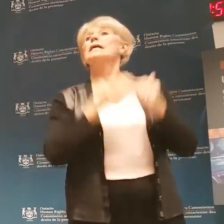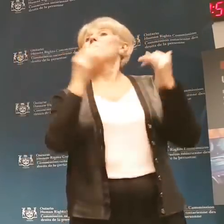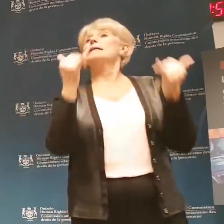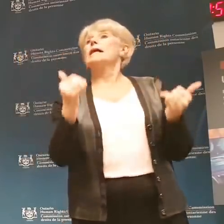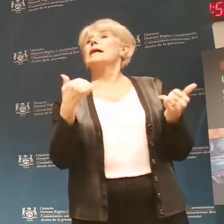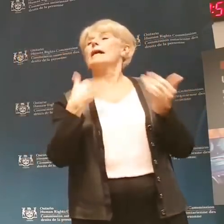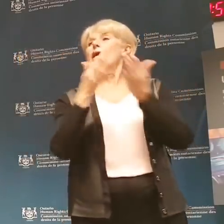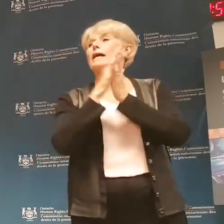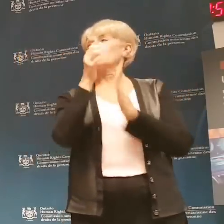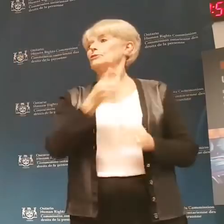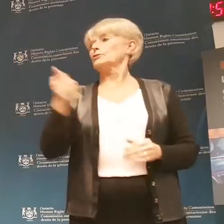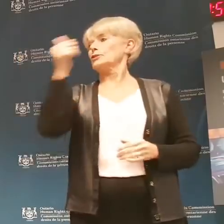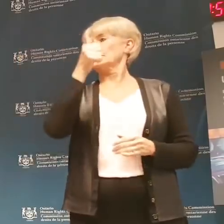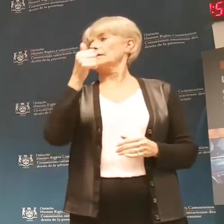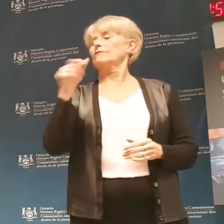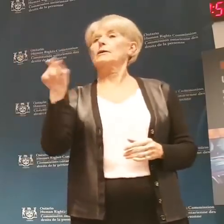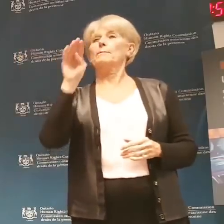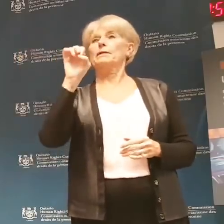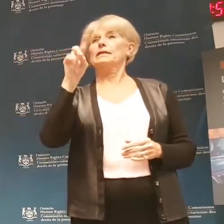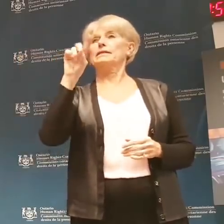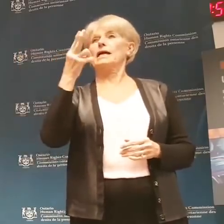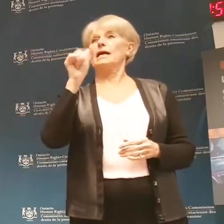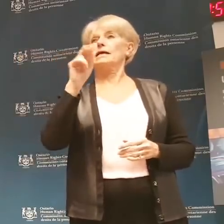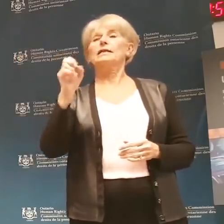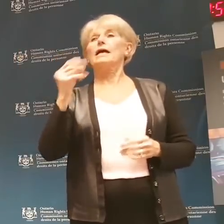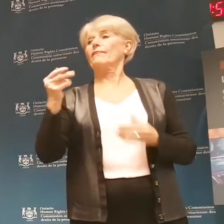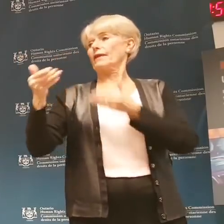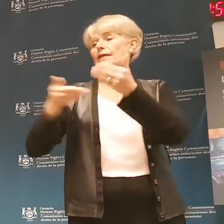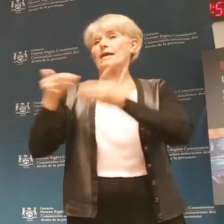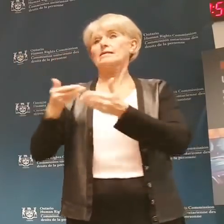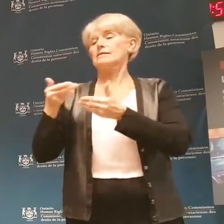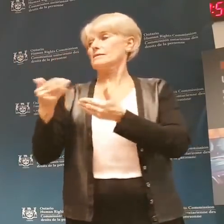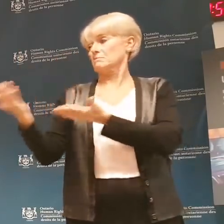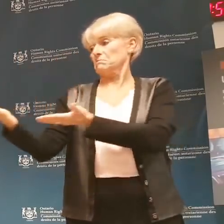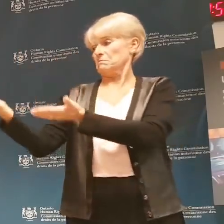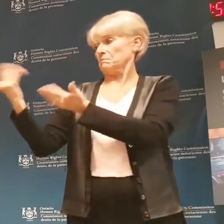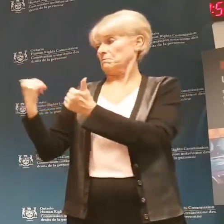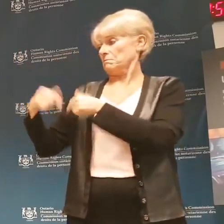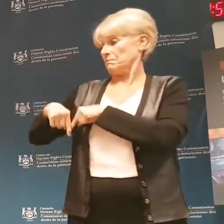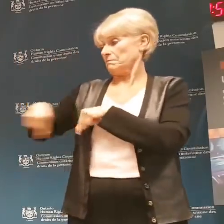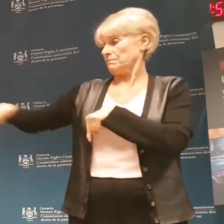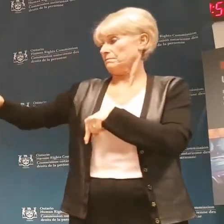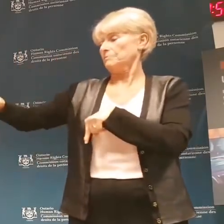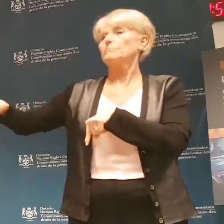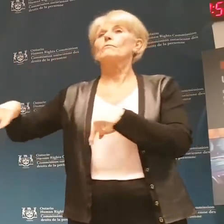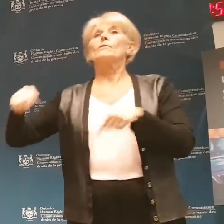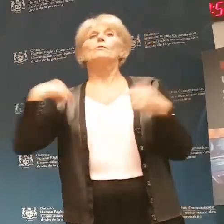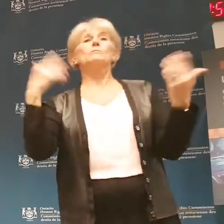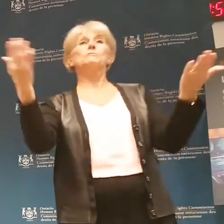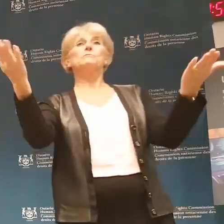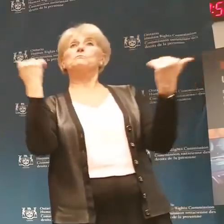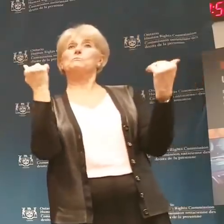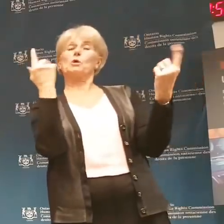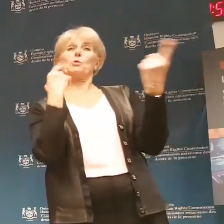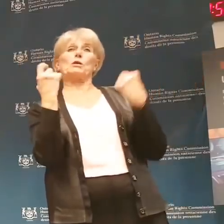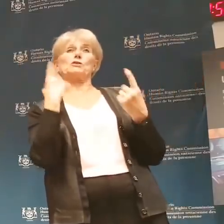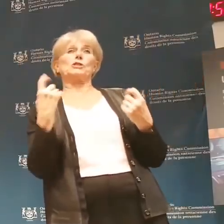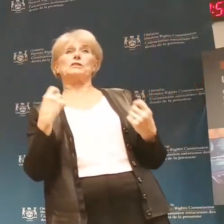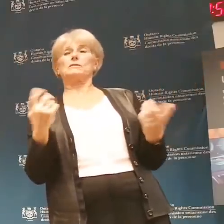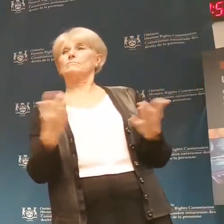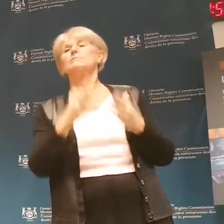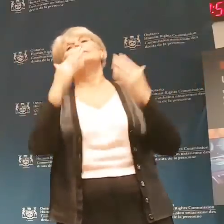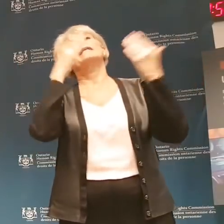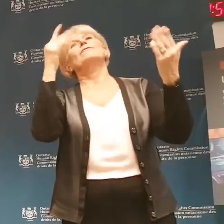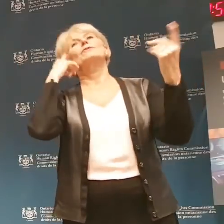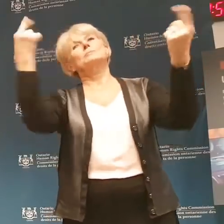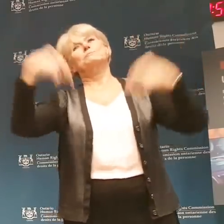ask Chief Commissioner Mandani and our guests to come to the front, and we'll open it up for some media questions. Thank you